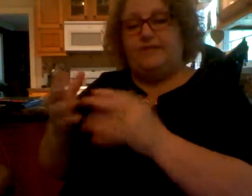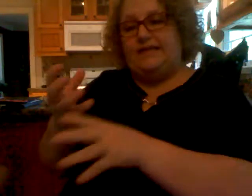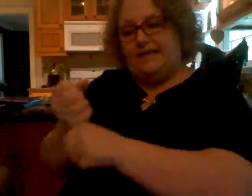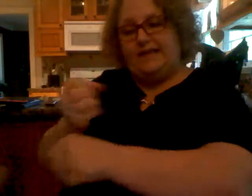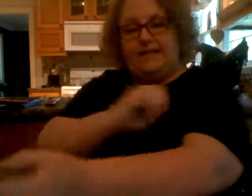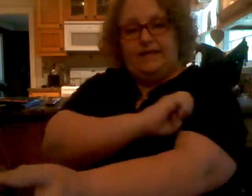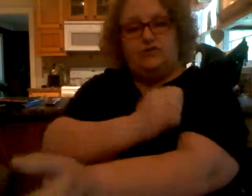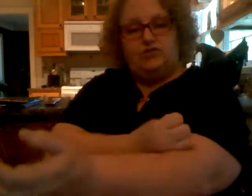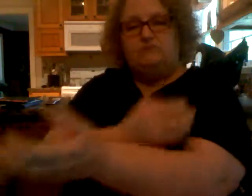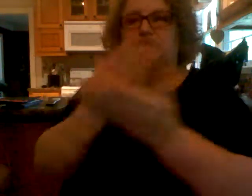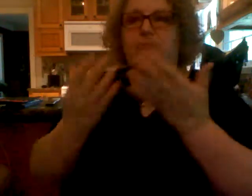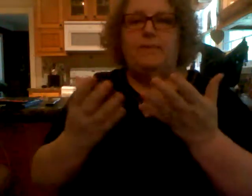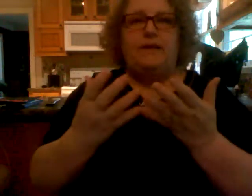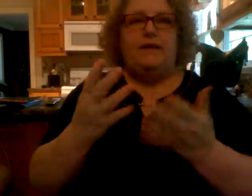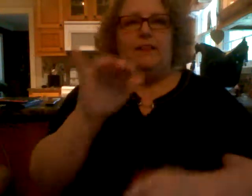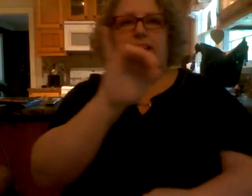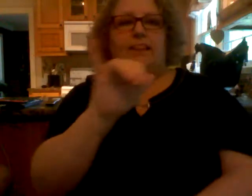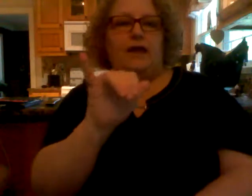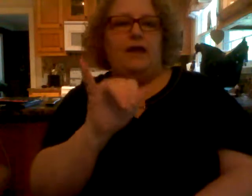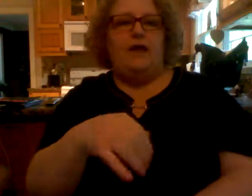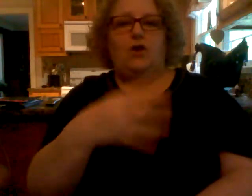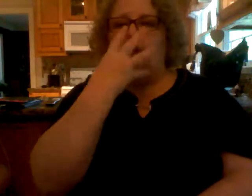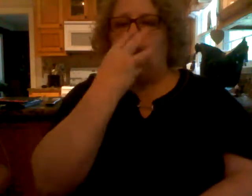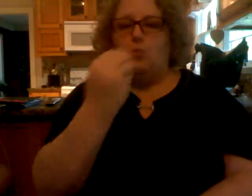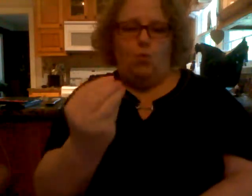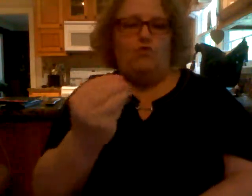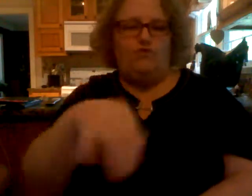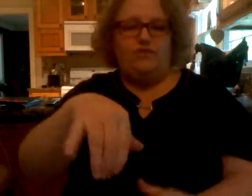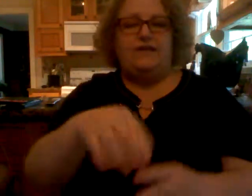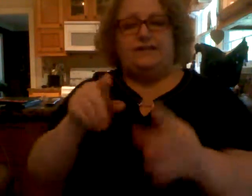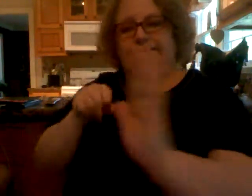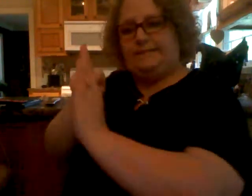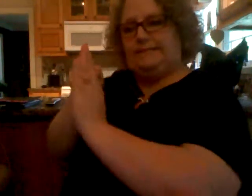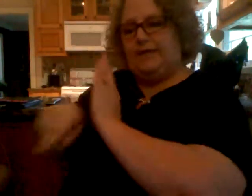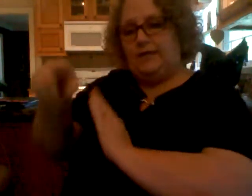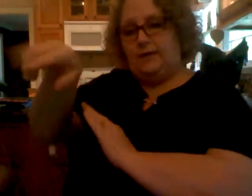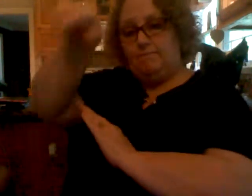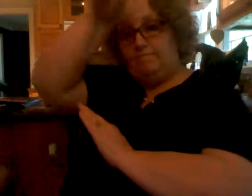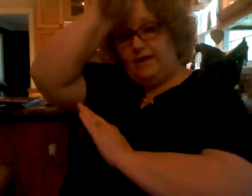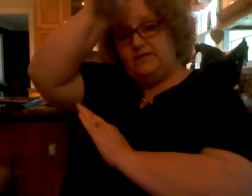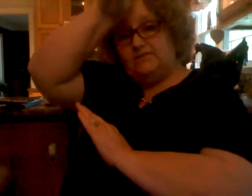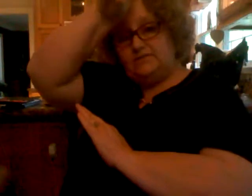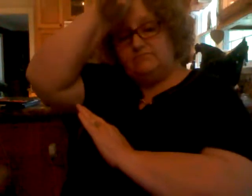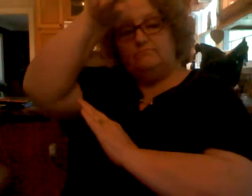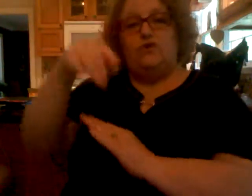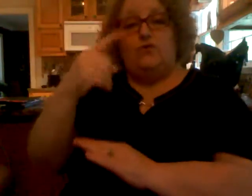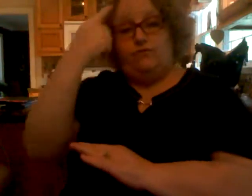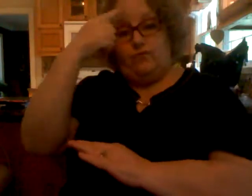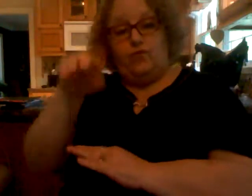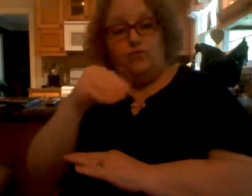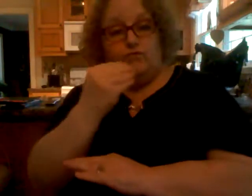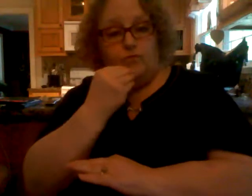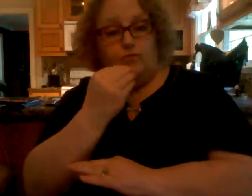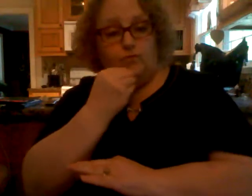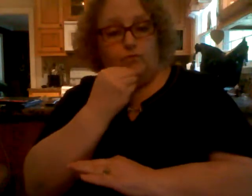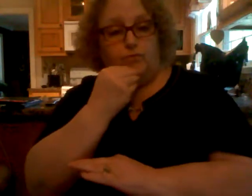wolf killing off bison 200 years ago on the tall grass prairie. Predation could also be seen as you